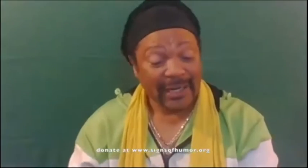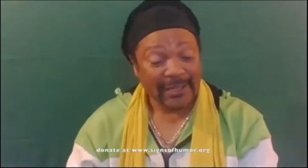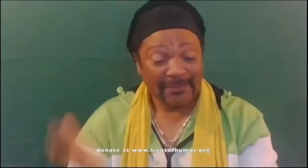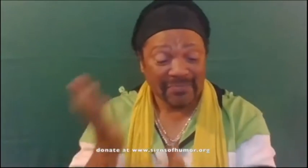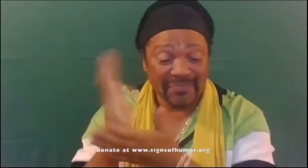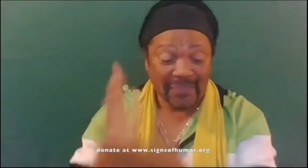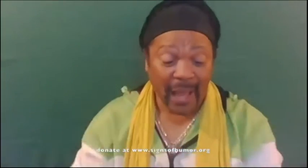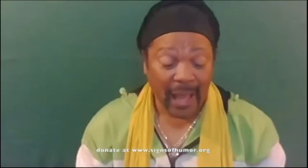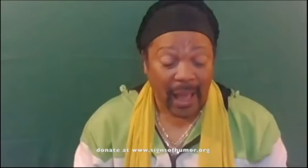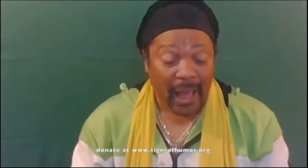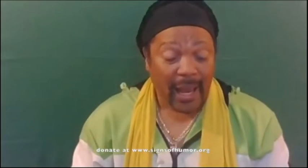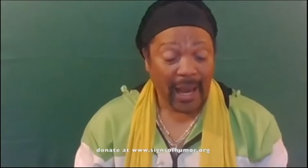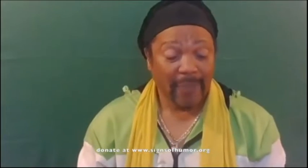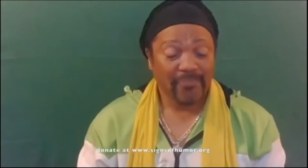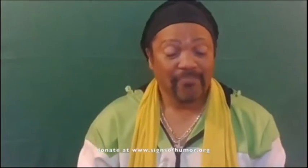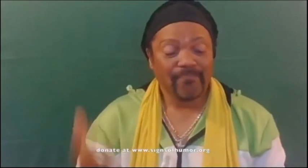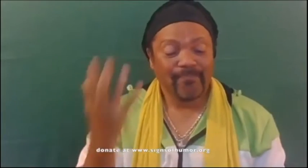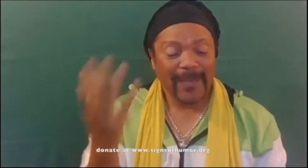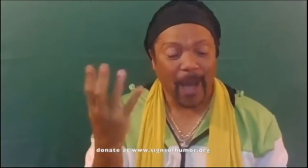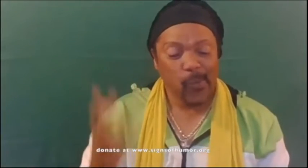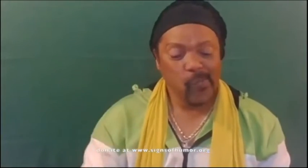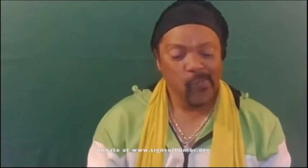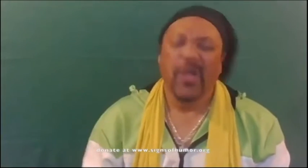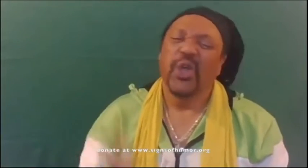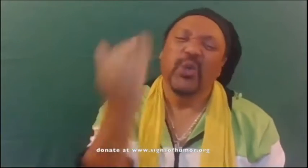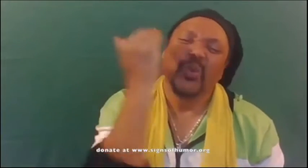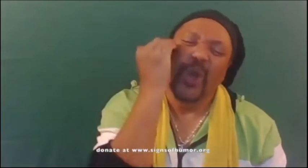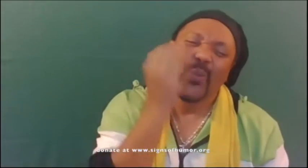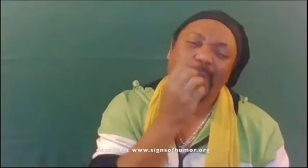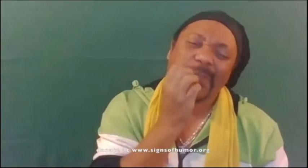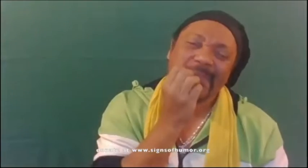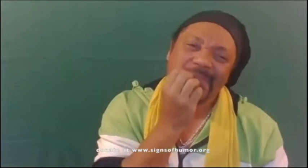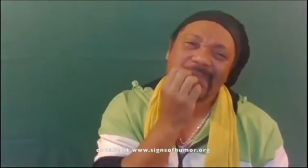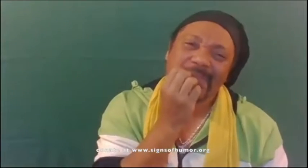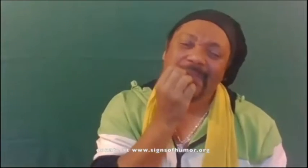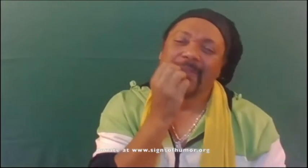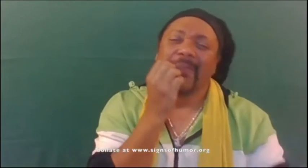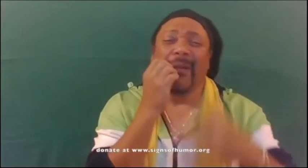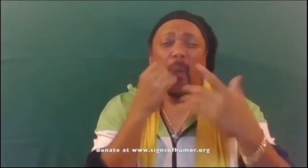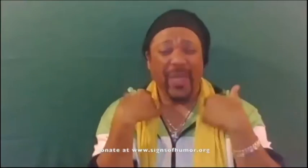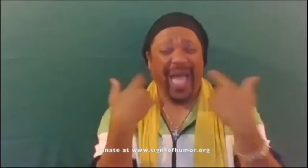saying it's all in the family. Now we have that out the way. I just want to continue on my show.